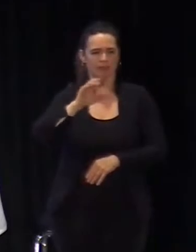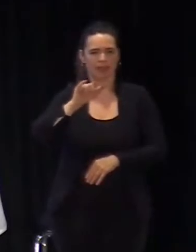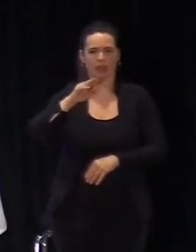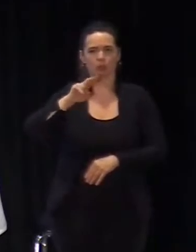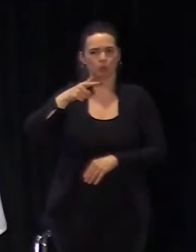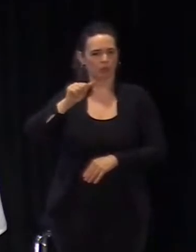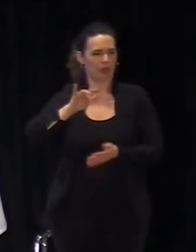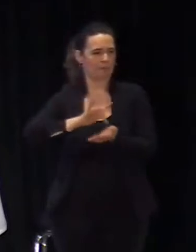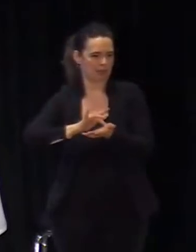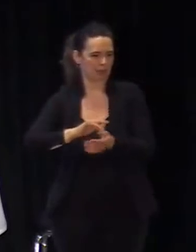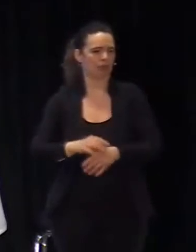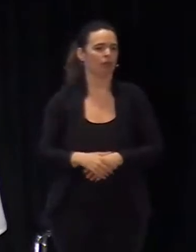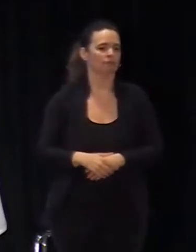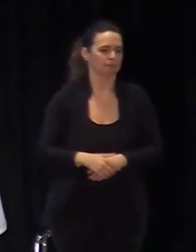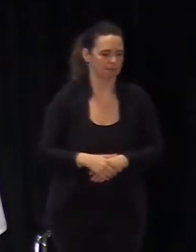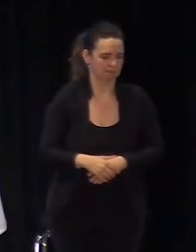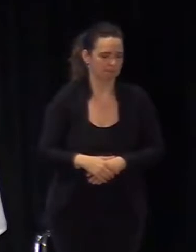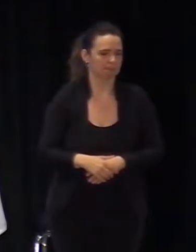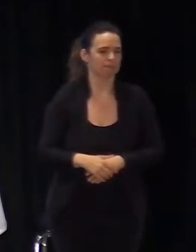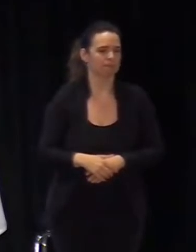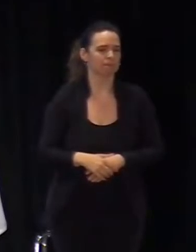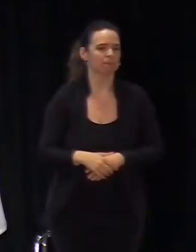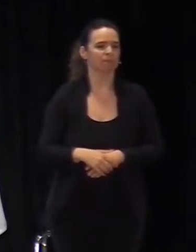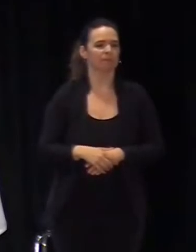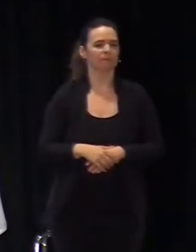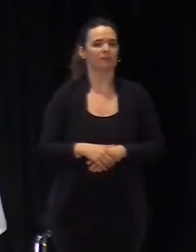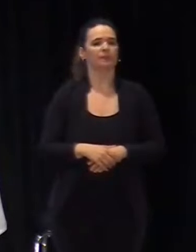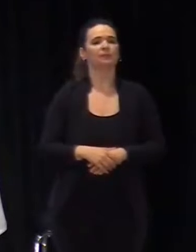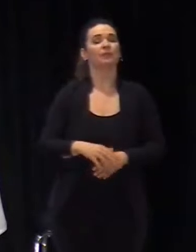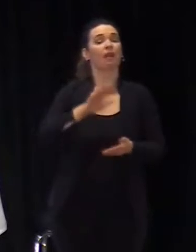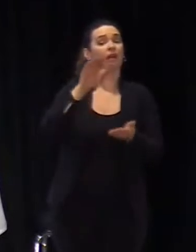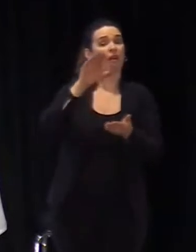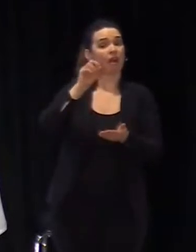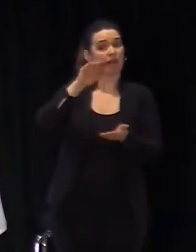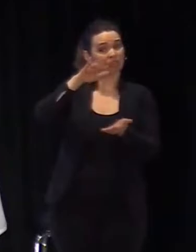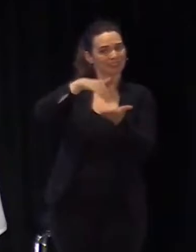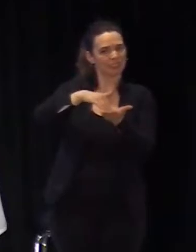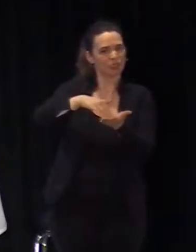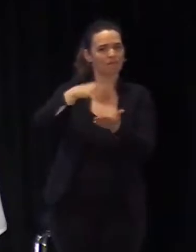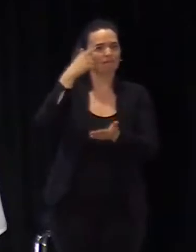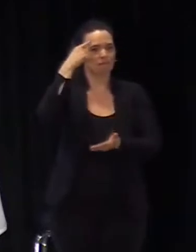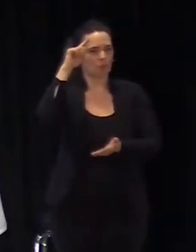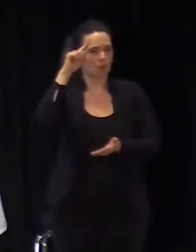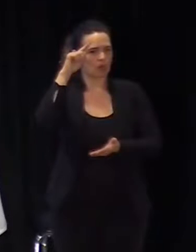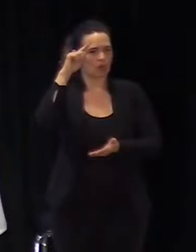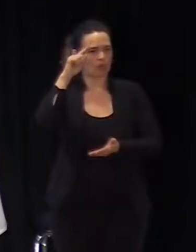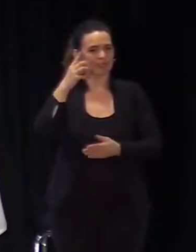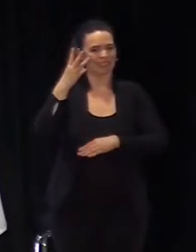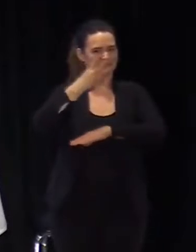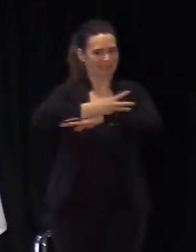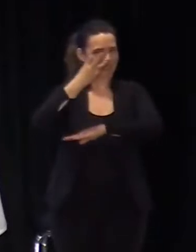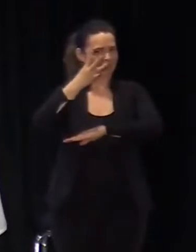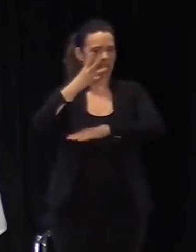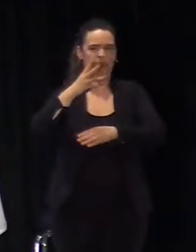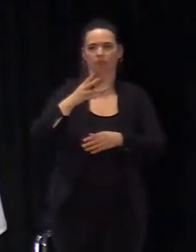again, we're looking at 6 days a week at the On Center. Again, if we're getting low demand during the week, we might even limit